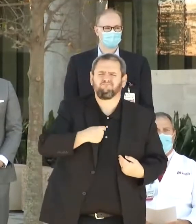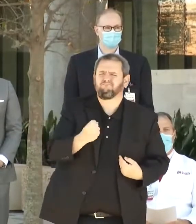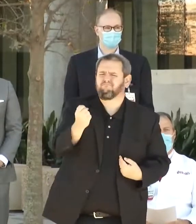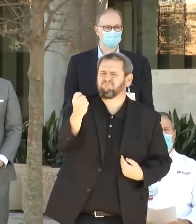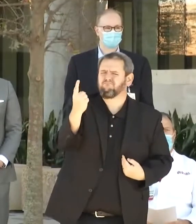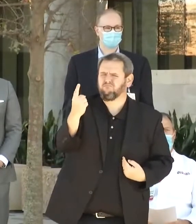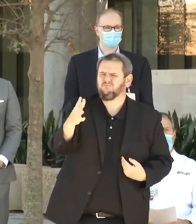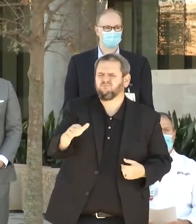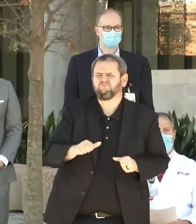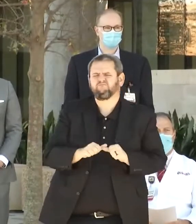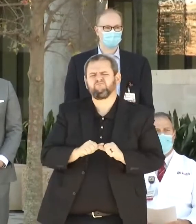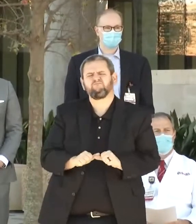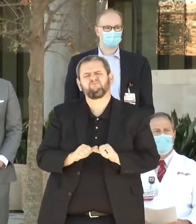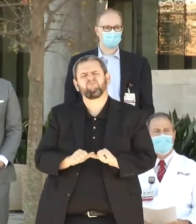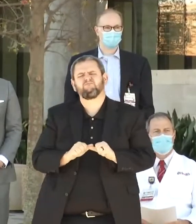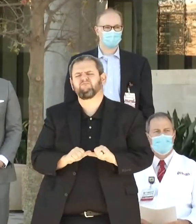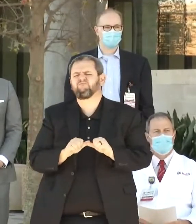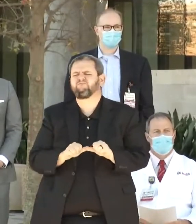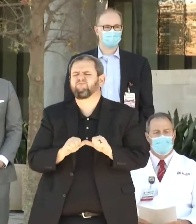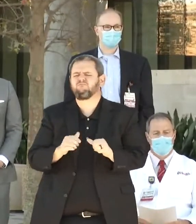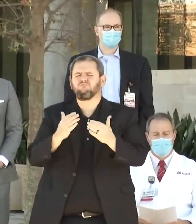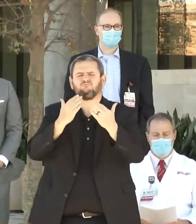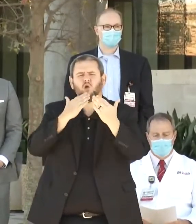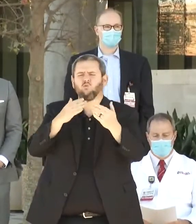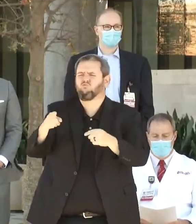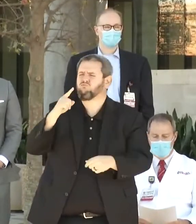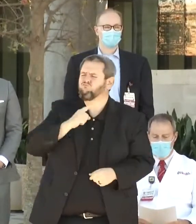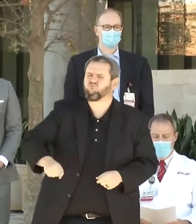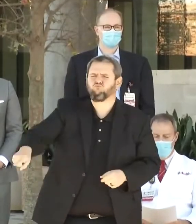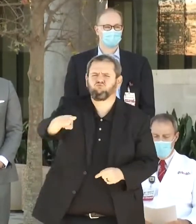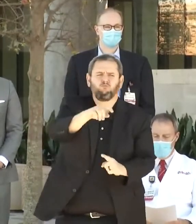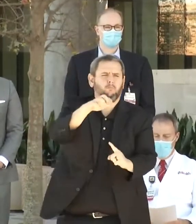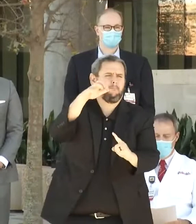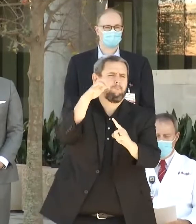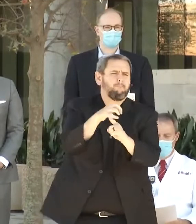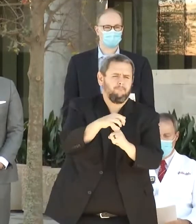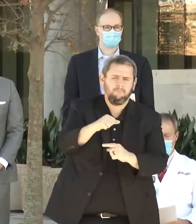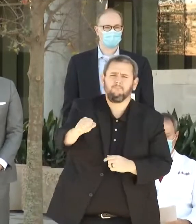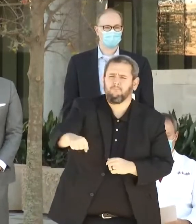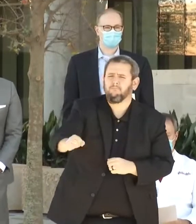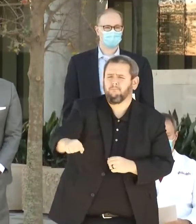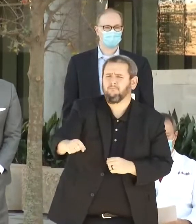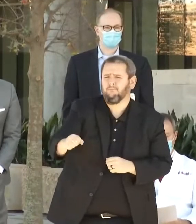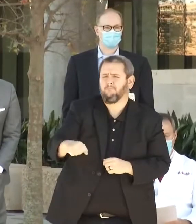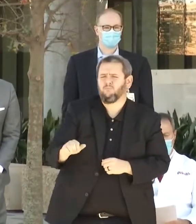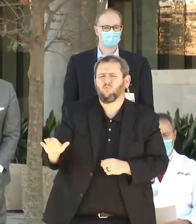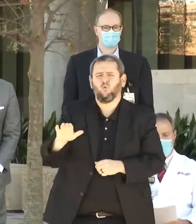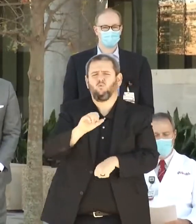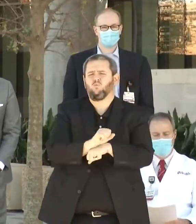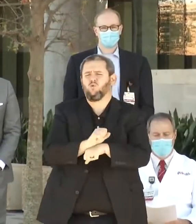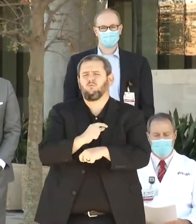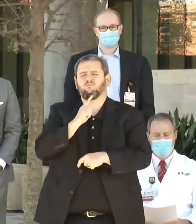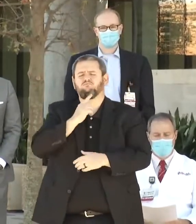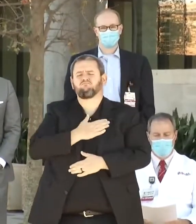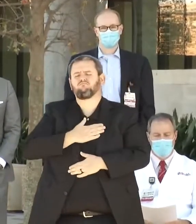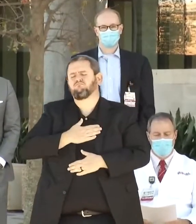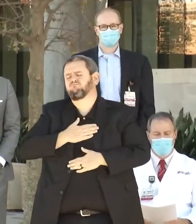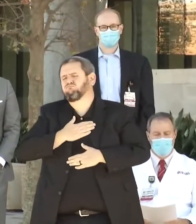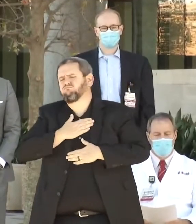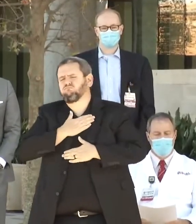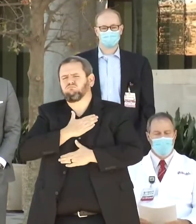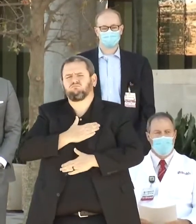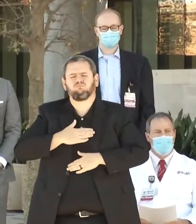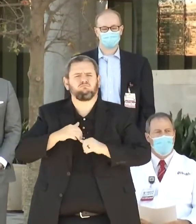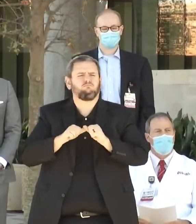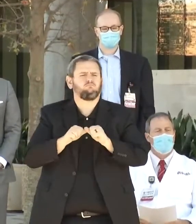want to thank you for all your hard work. We are so grateful for you, and we are going to get through this together. And now I'll